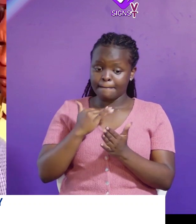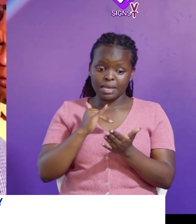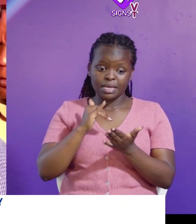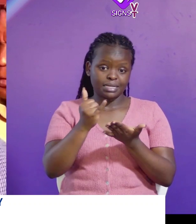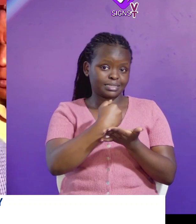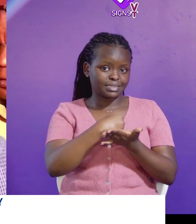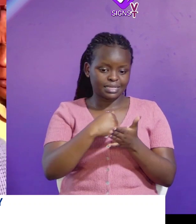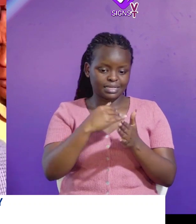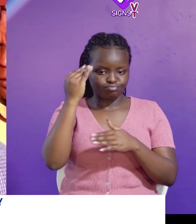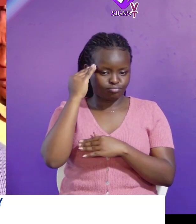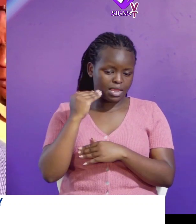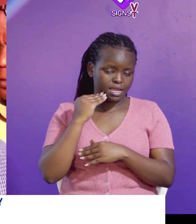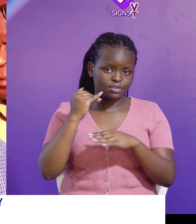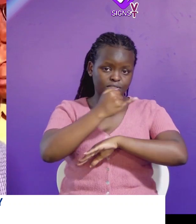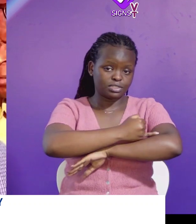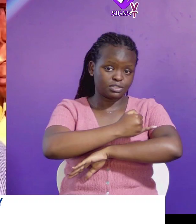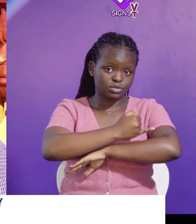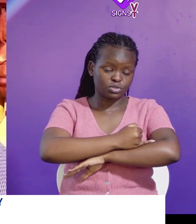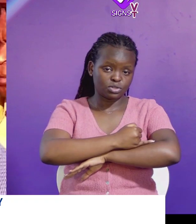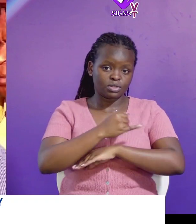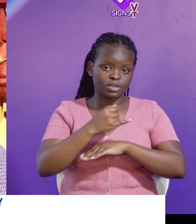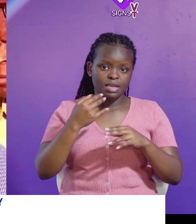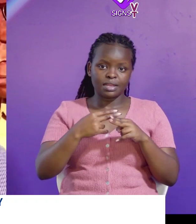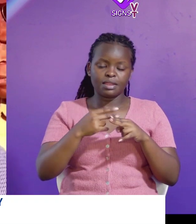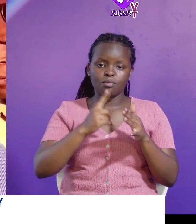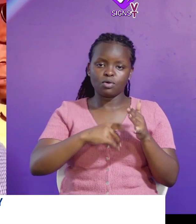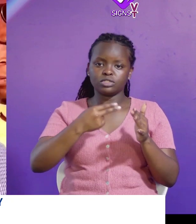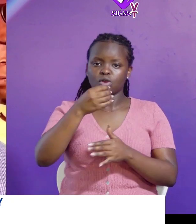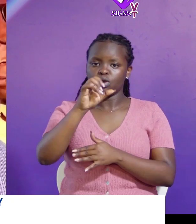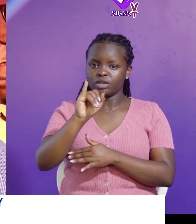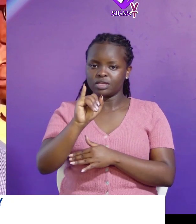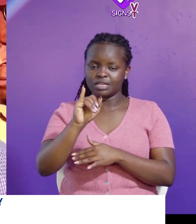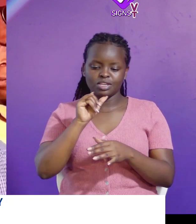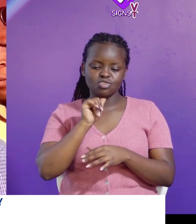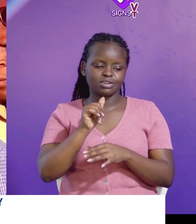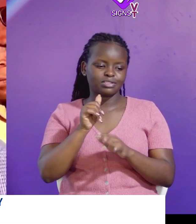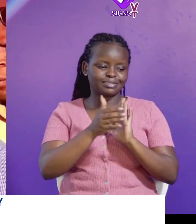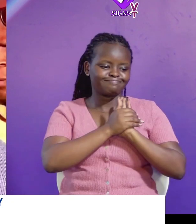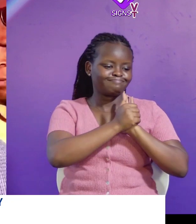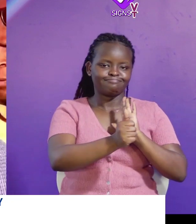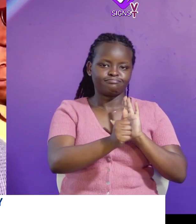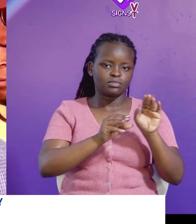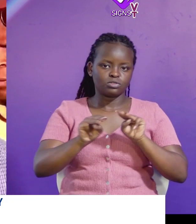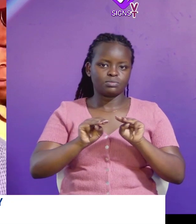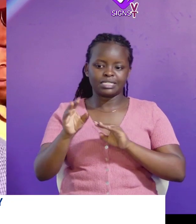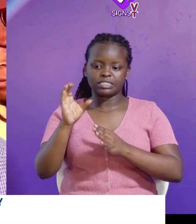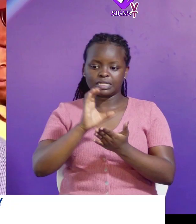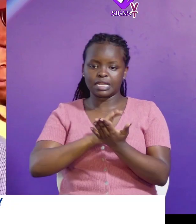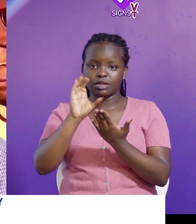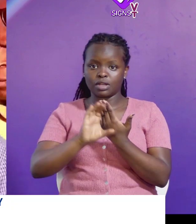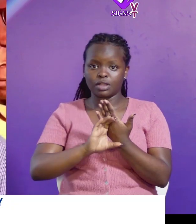of institution, popularly known as a HOI, is not competent enough to really manage the curriculum of